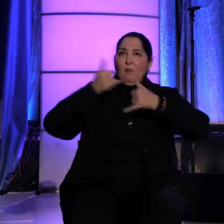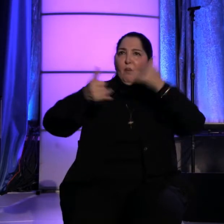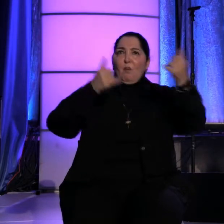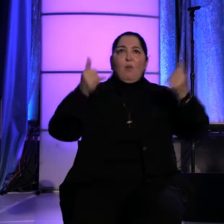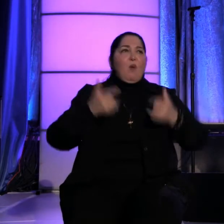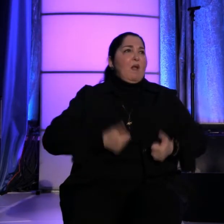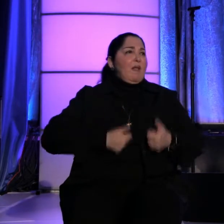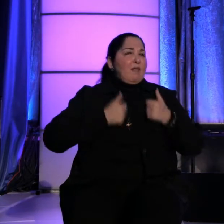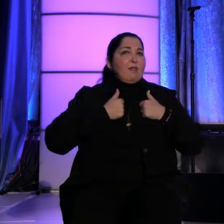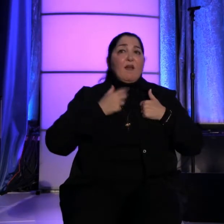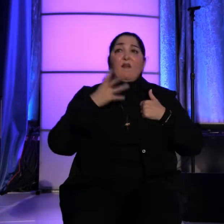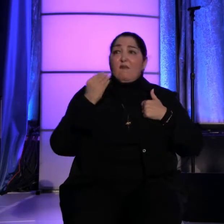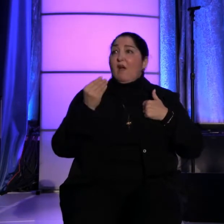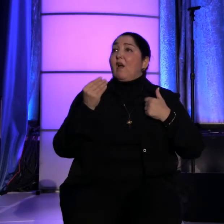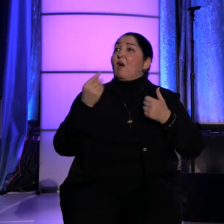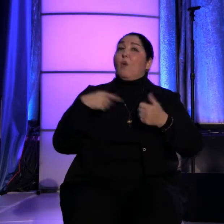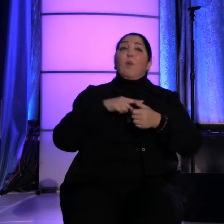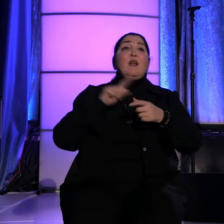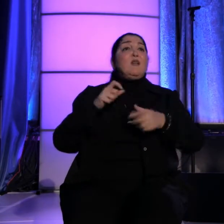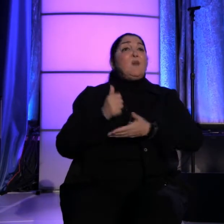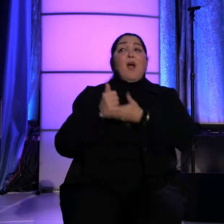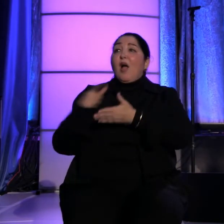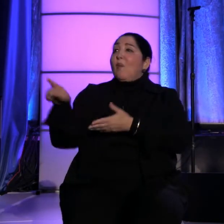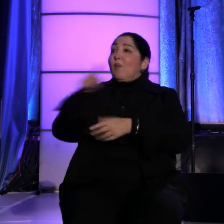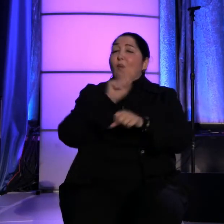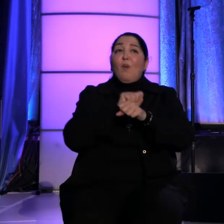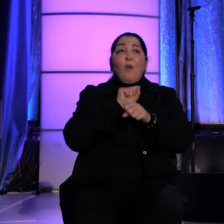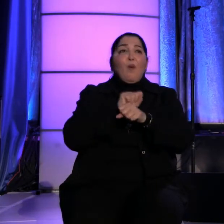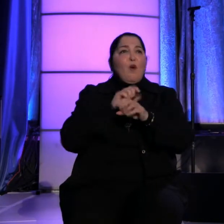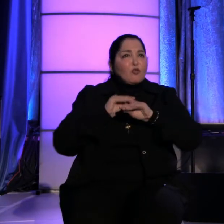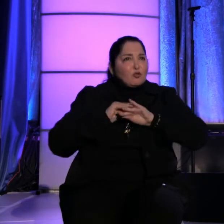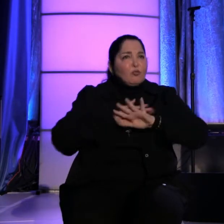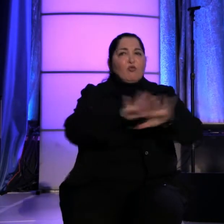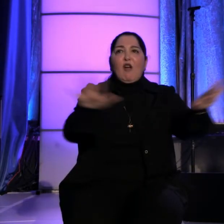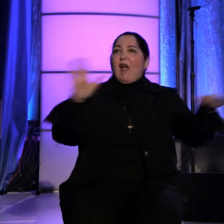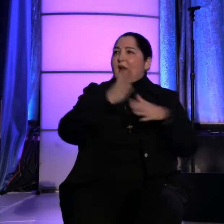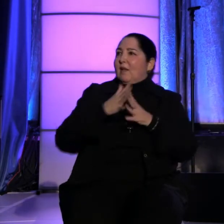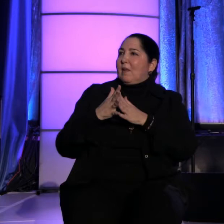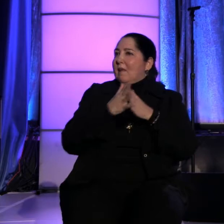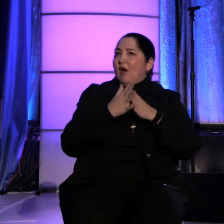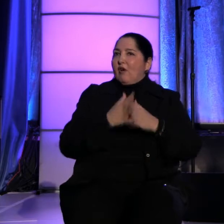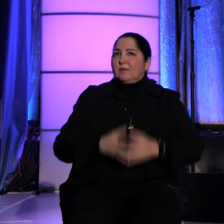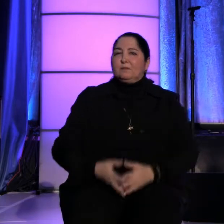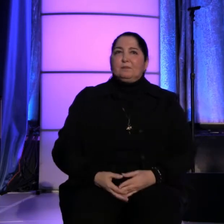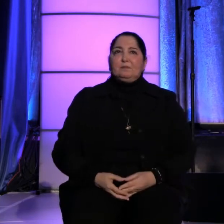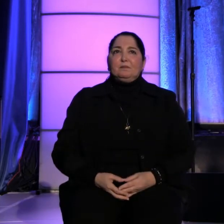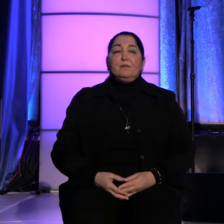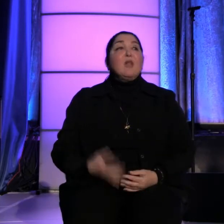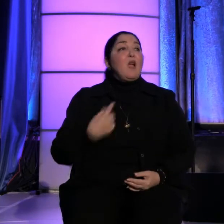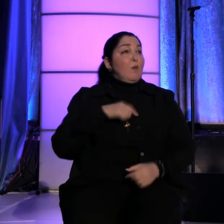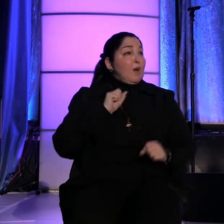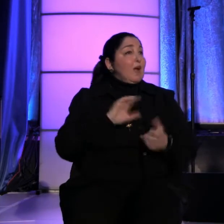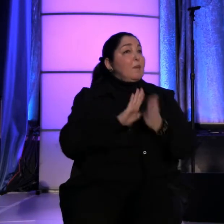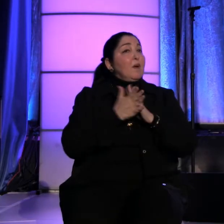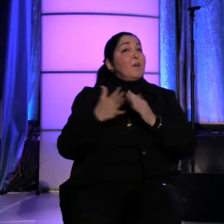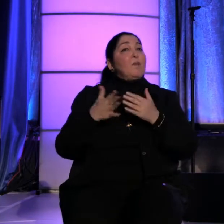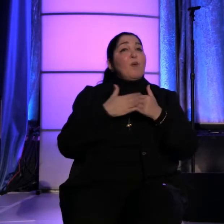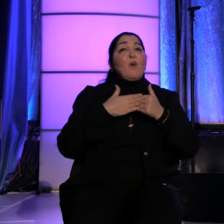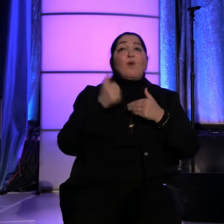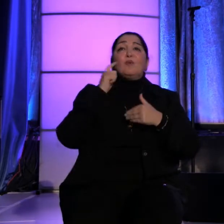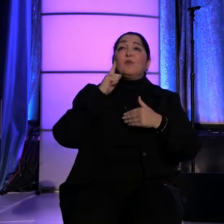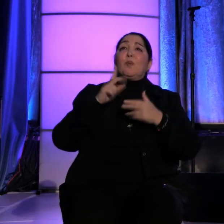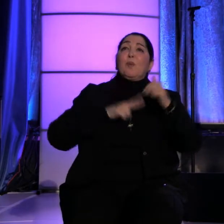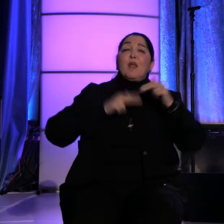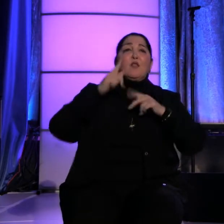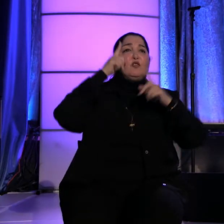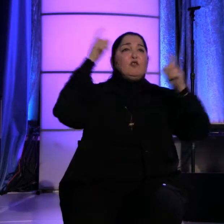spread the work that you are doing for the American public. So together we can come closer to building that dream where the magic that we feel